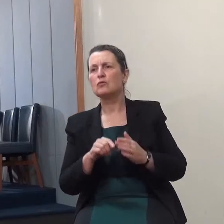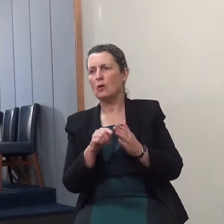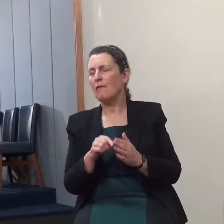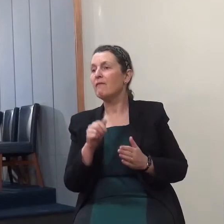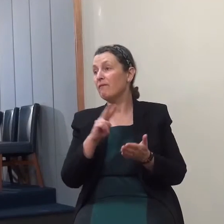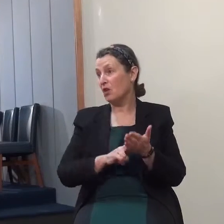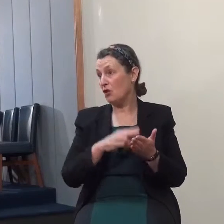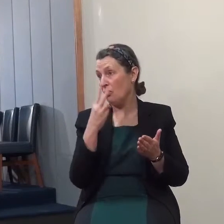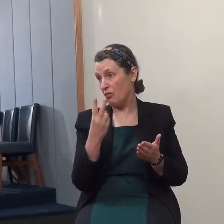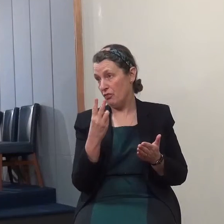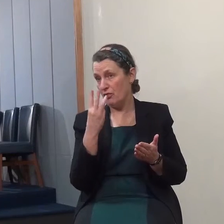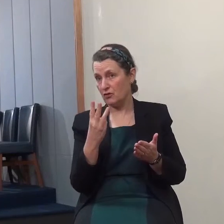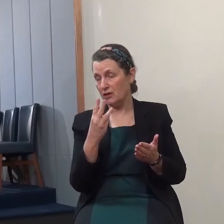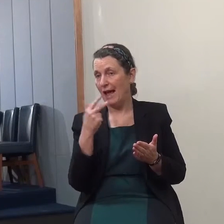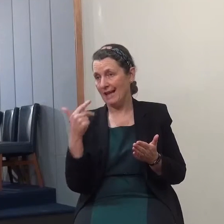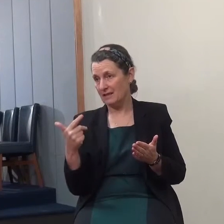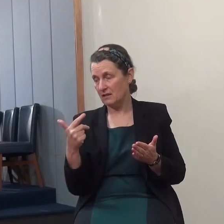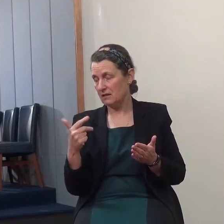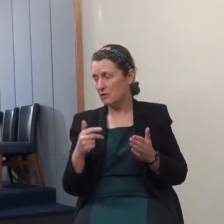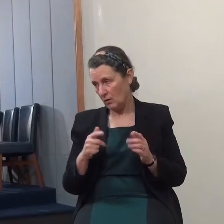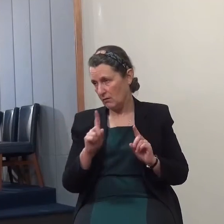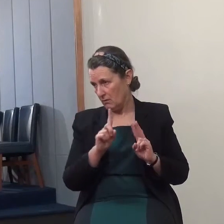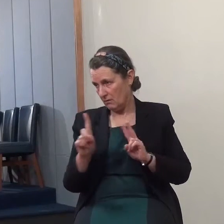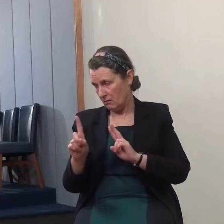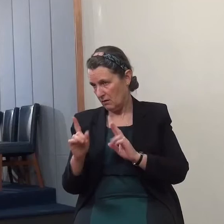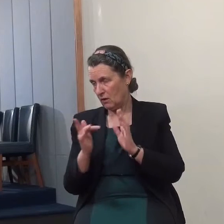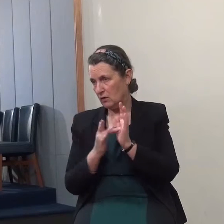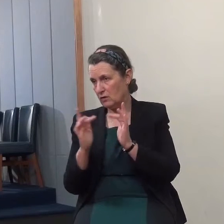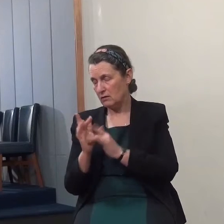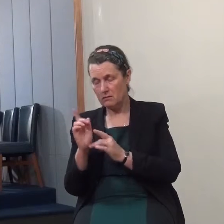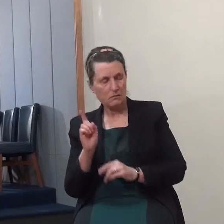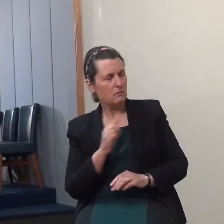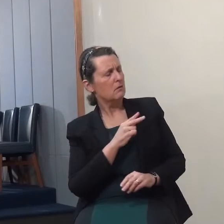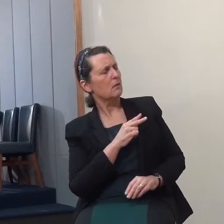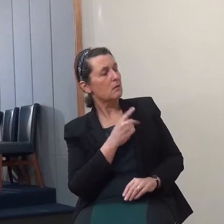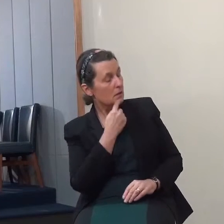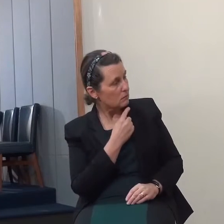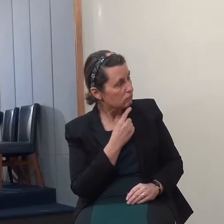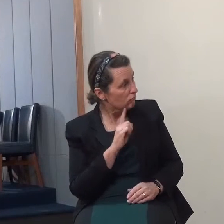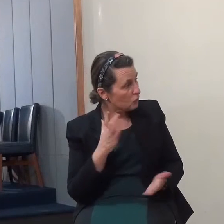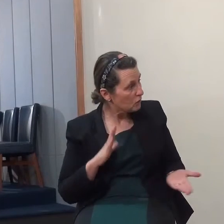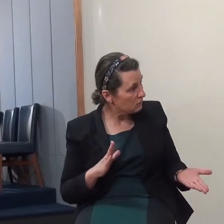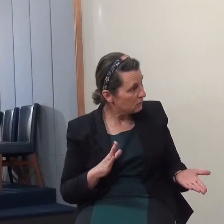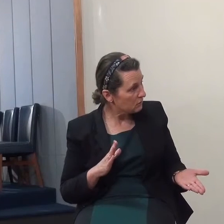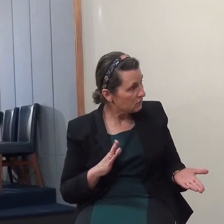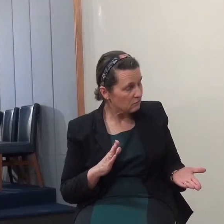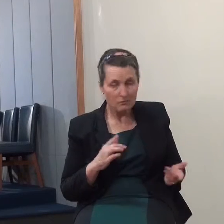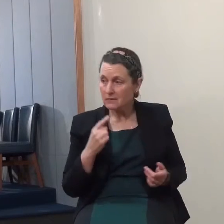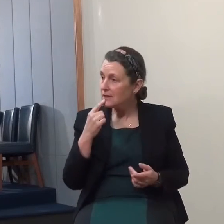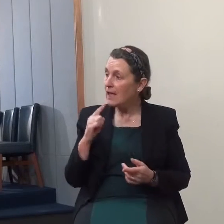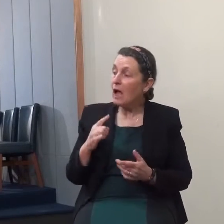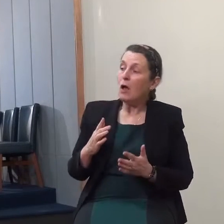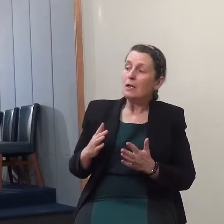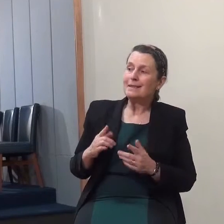and saw them following, and said unto them, What seek ye? They said unto him, Rabbi," which is to say,